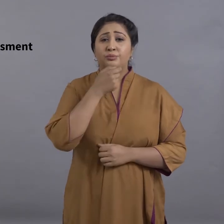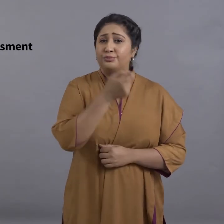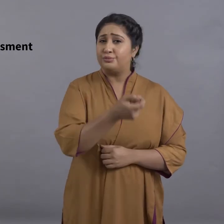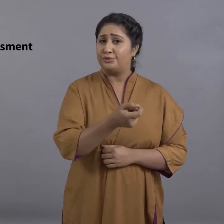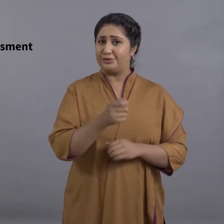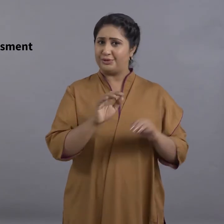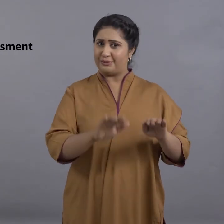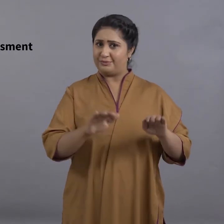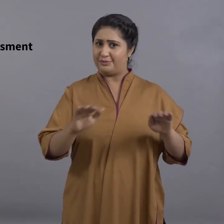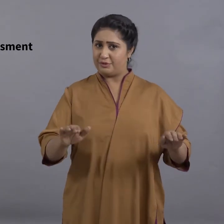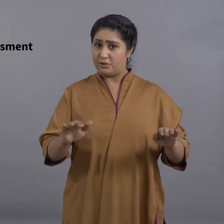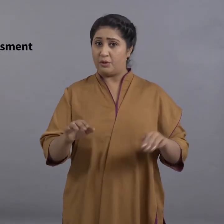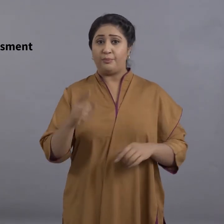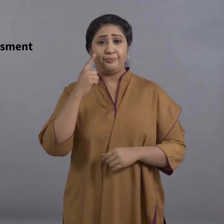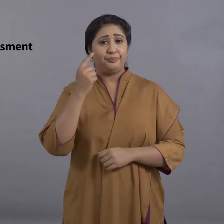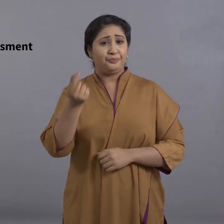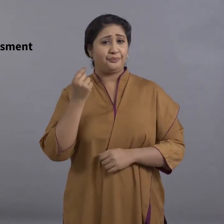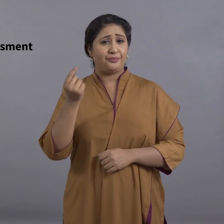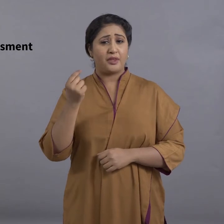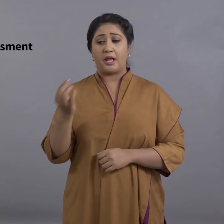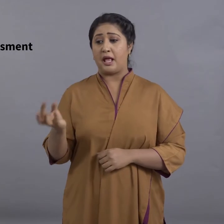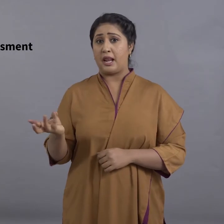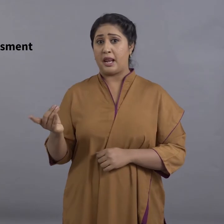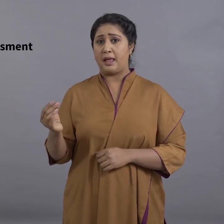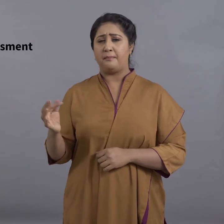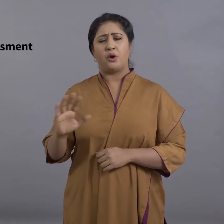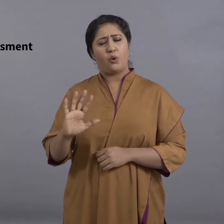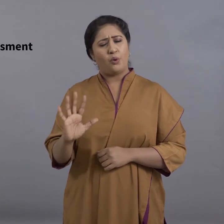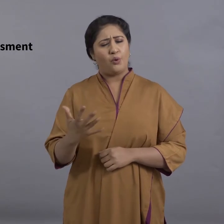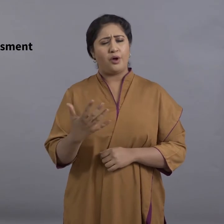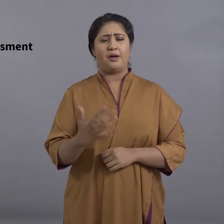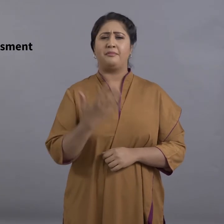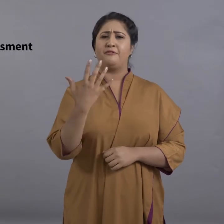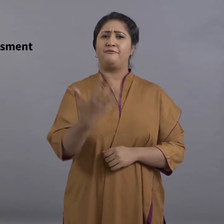Ask the student to recognize any 5 numbers.